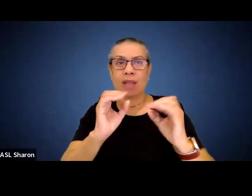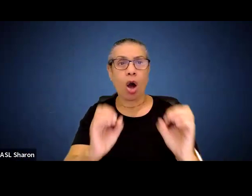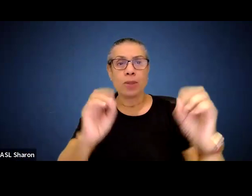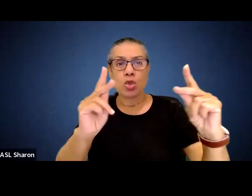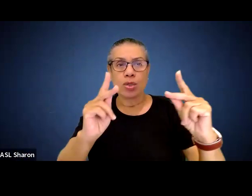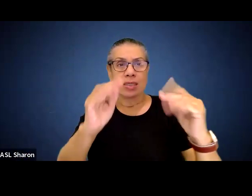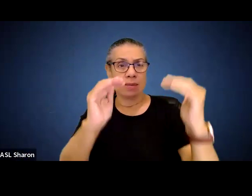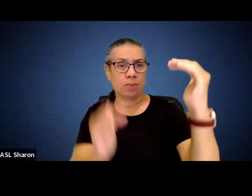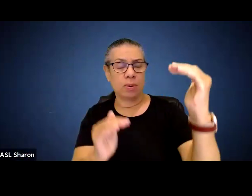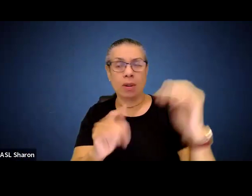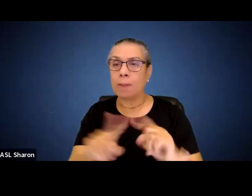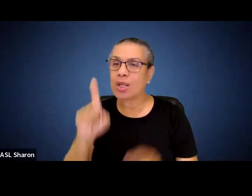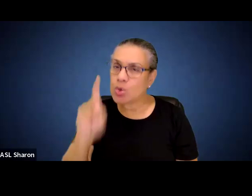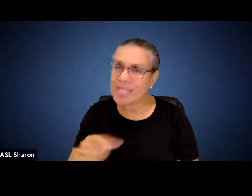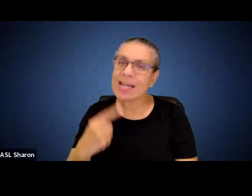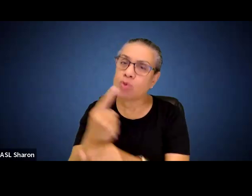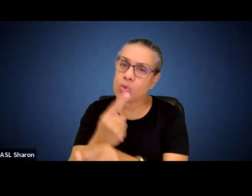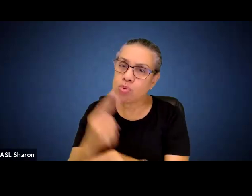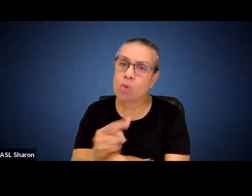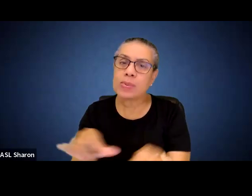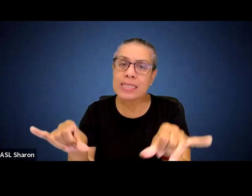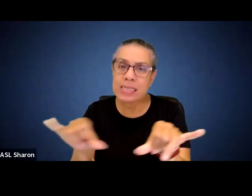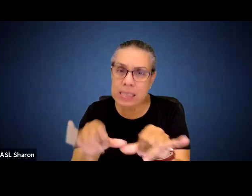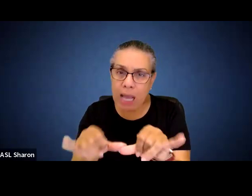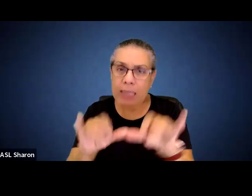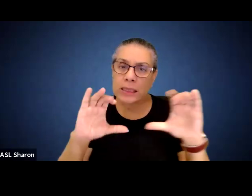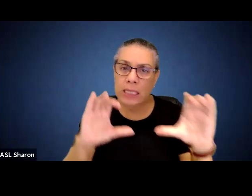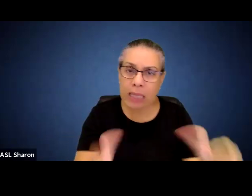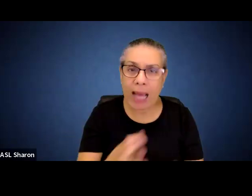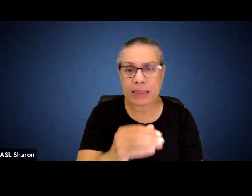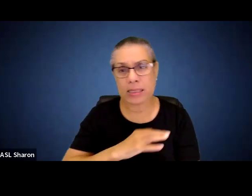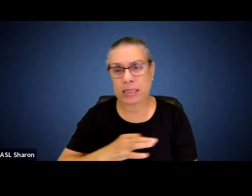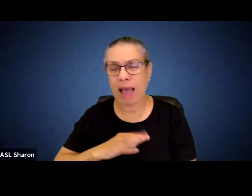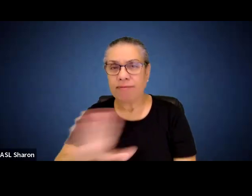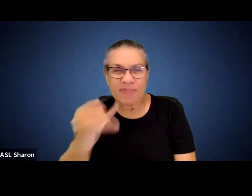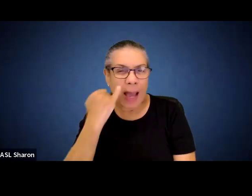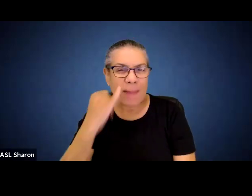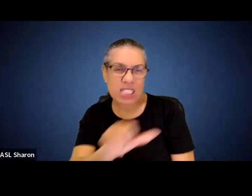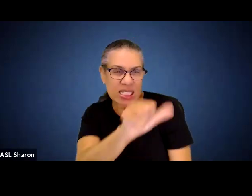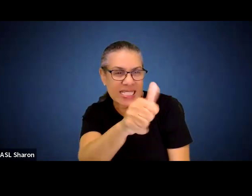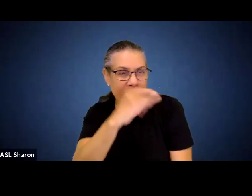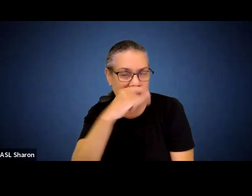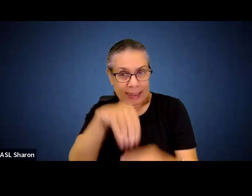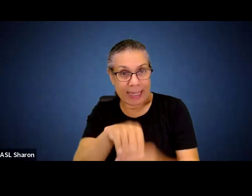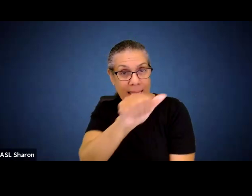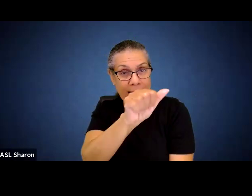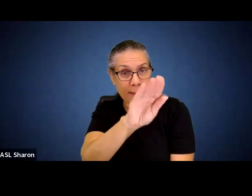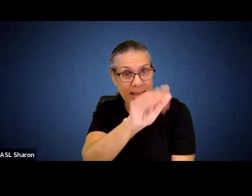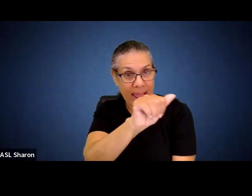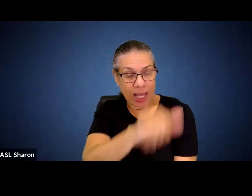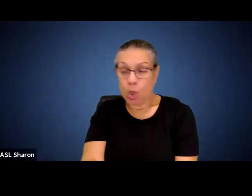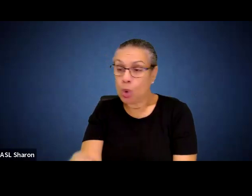cannot happen without appropriately sized classrooms and proper staffing. Picture this scene. You have 10 kids in an ABA classroom,